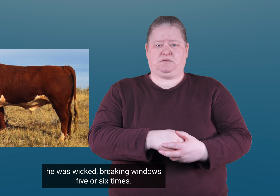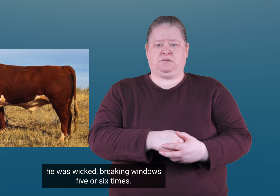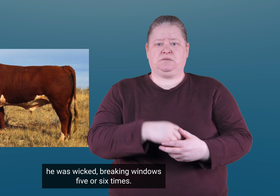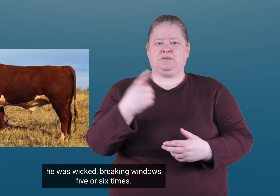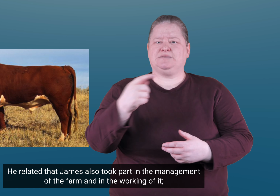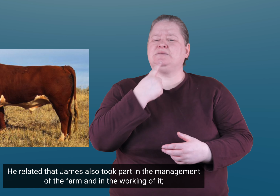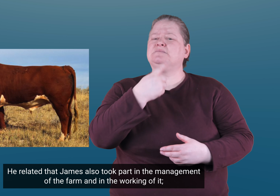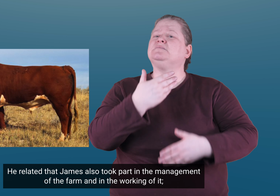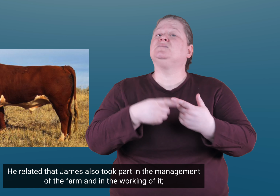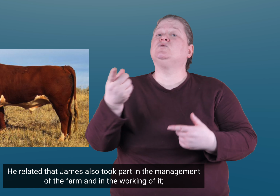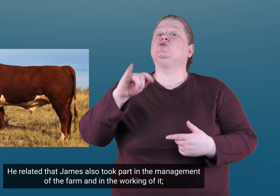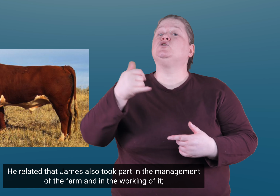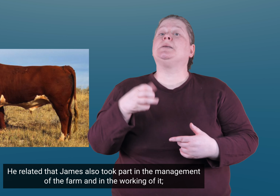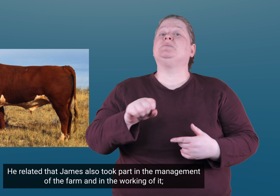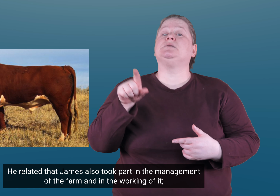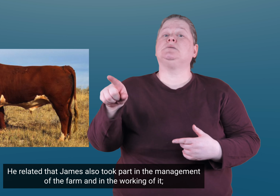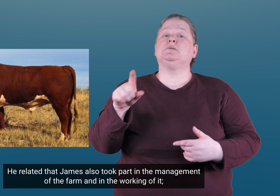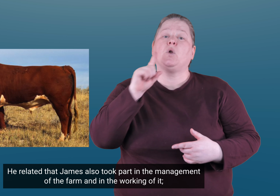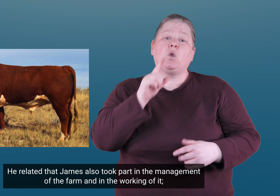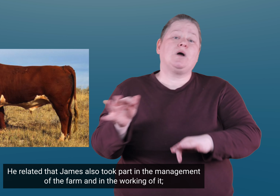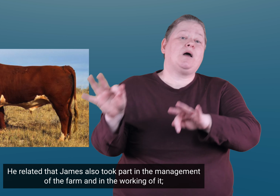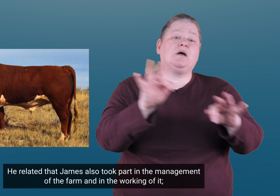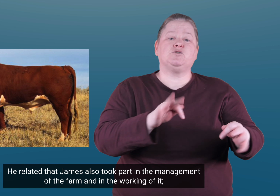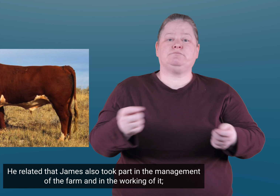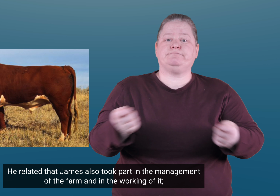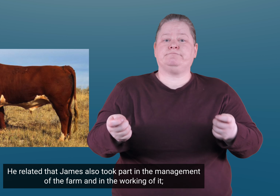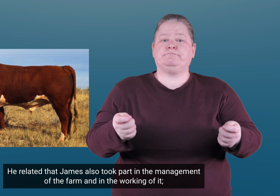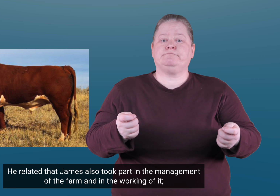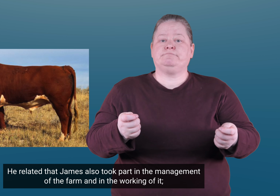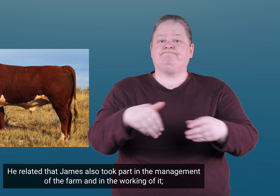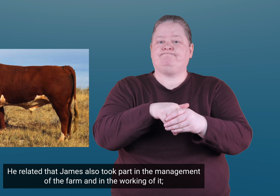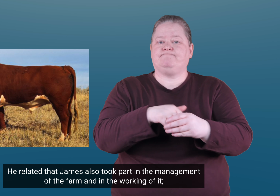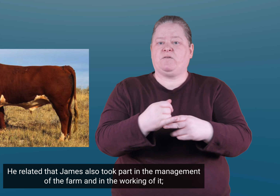He related that James also took part in the management of the farm and in the working of it.